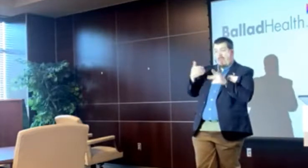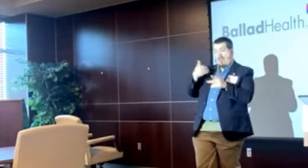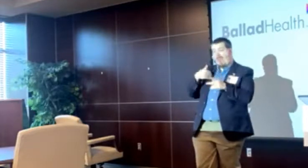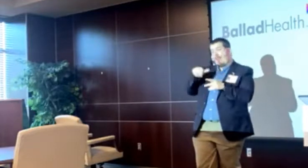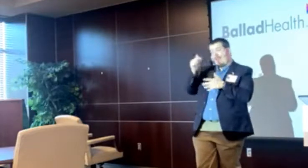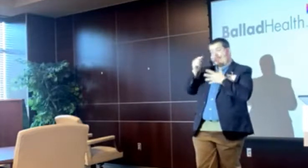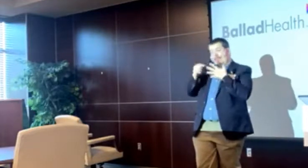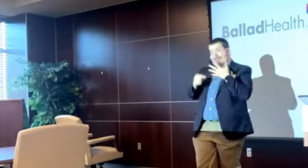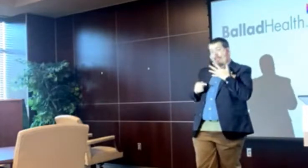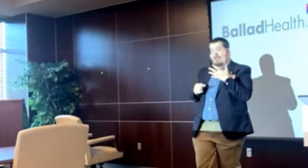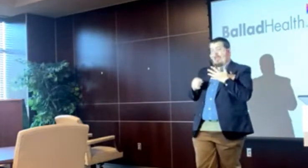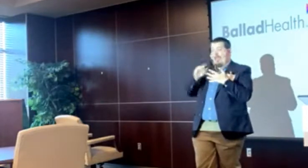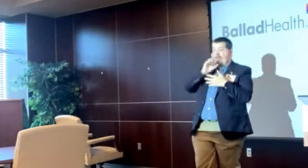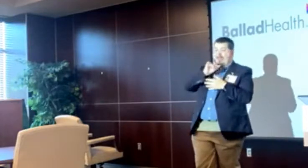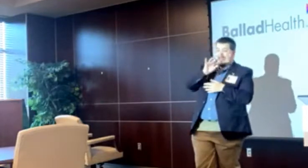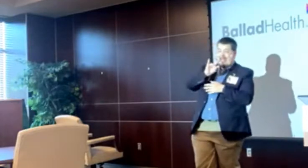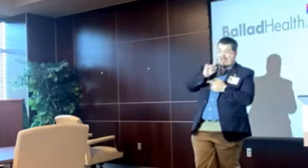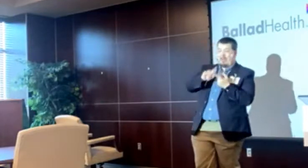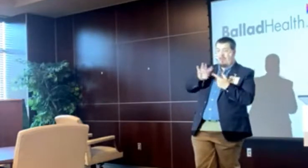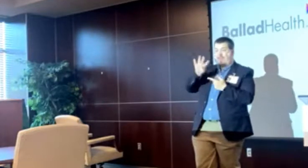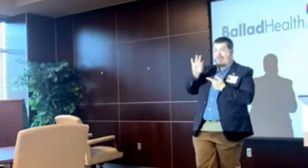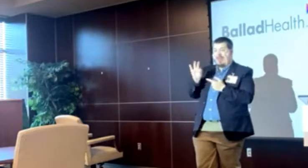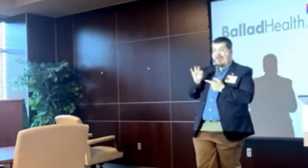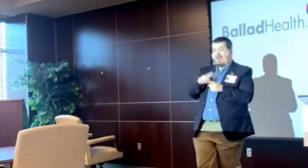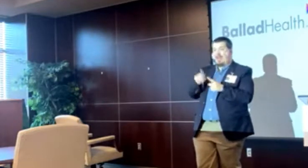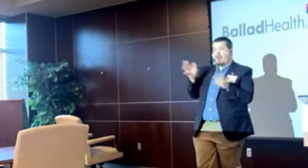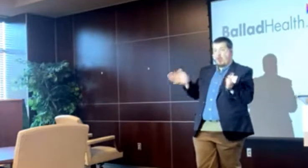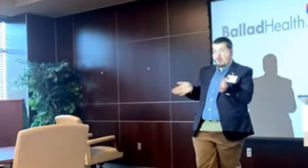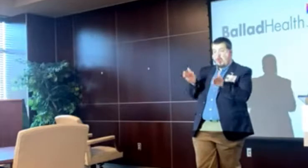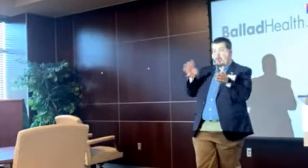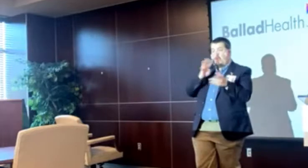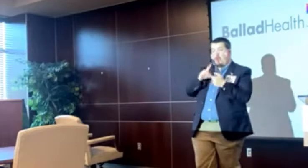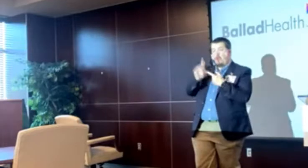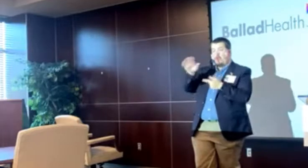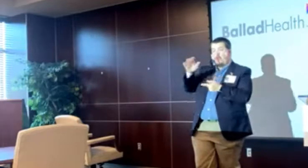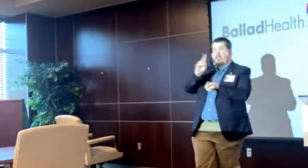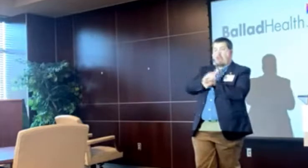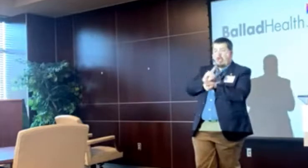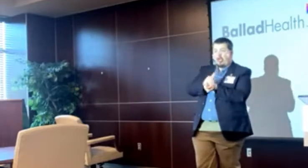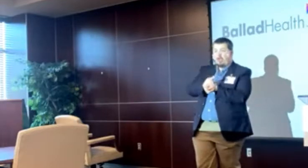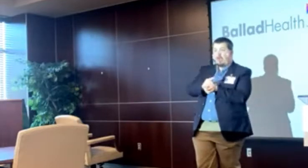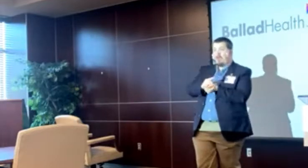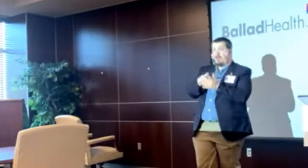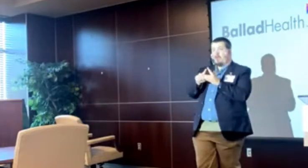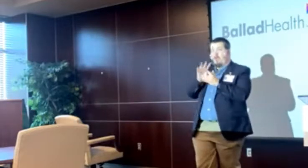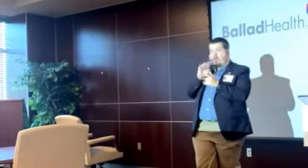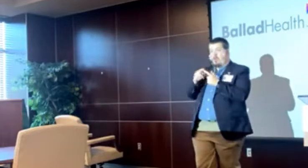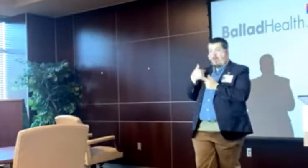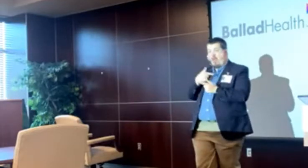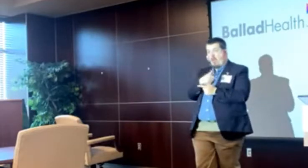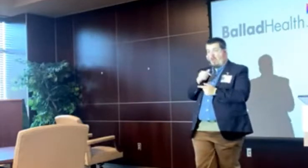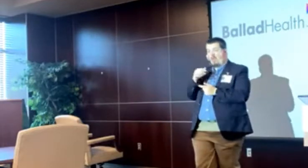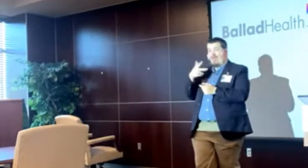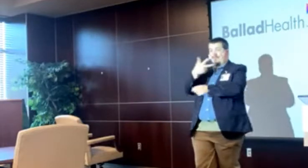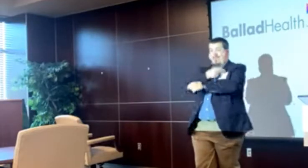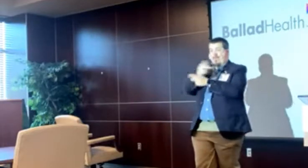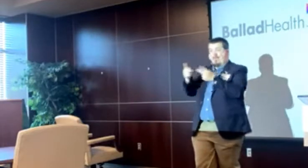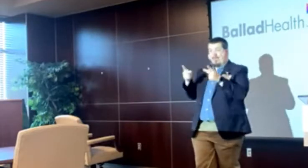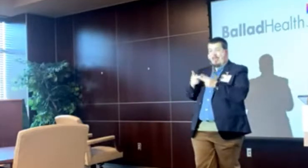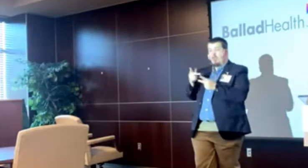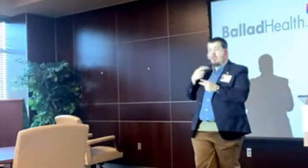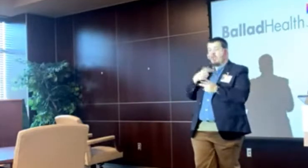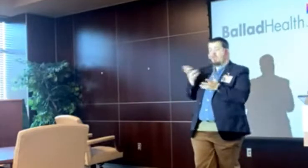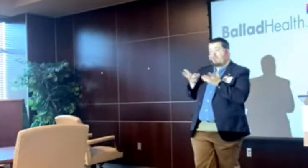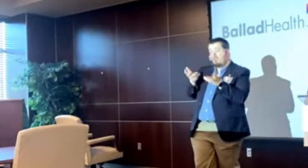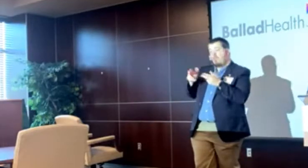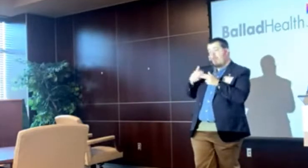underlying conditions in 18 to 49. They do encourage you to talk to your physician. You can certainly talk to us at our vaccine sites. And we'll